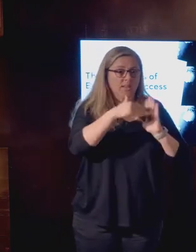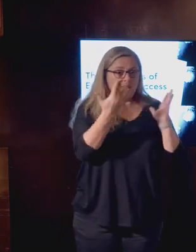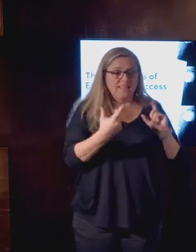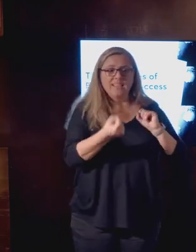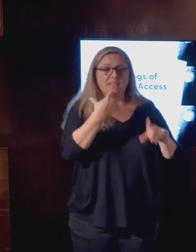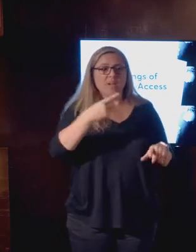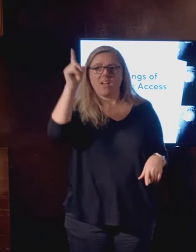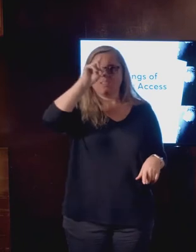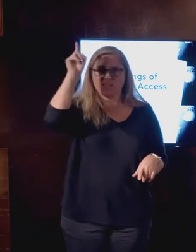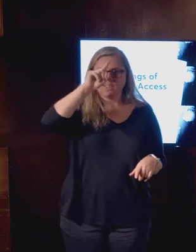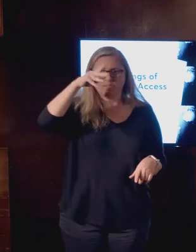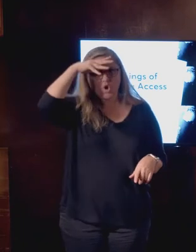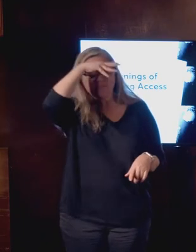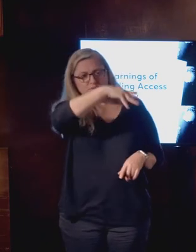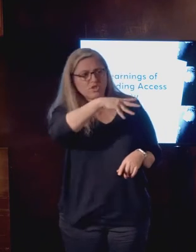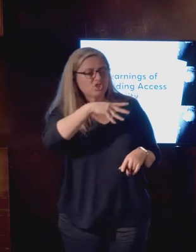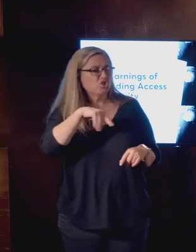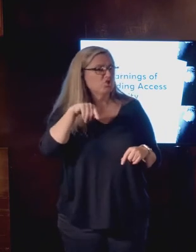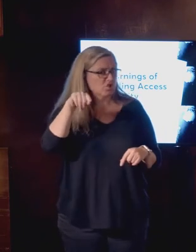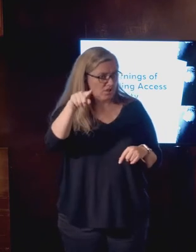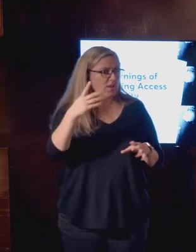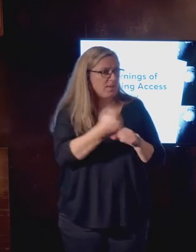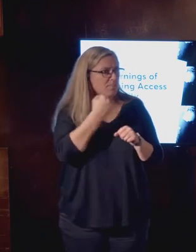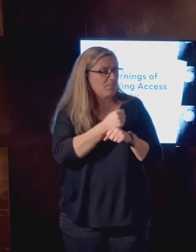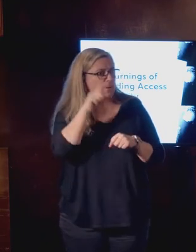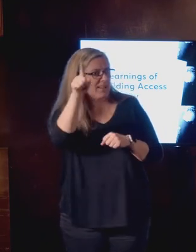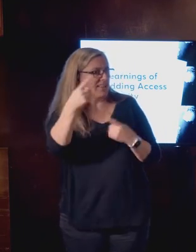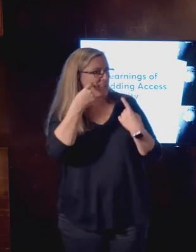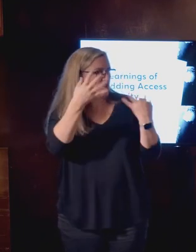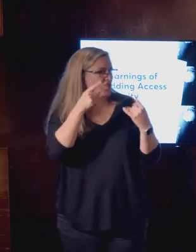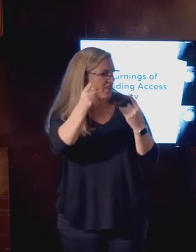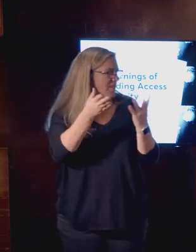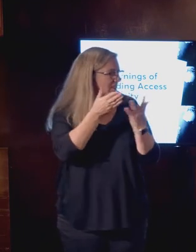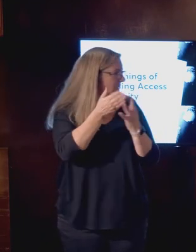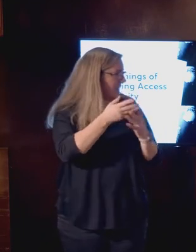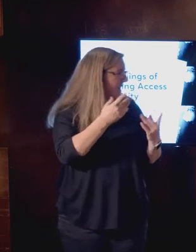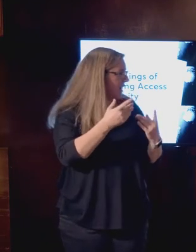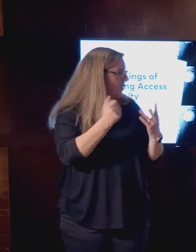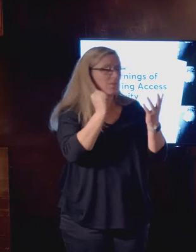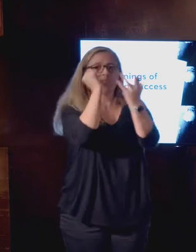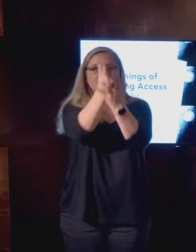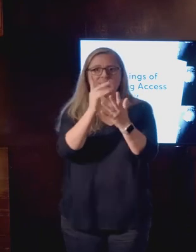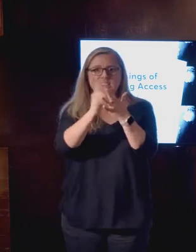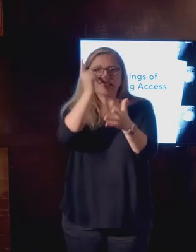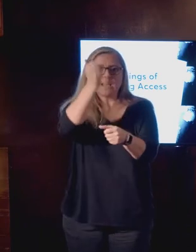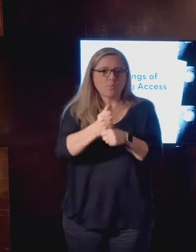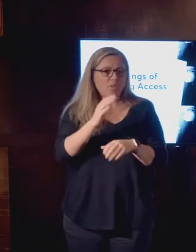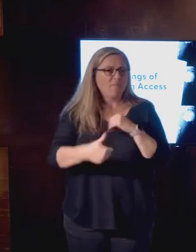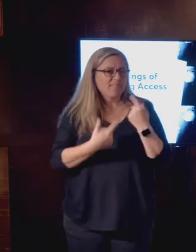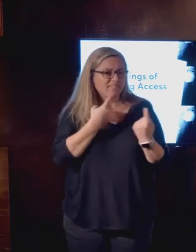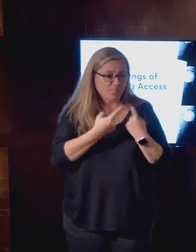today actually from a fringe artist who is looking at making their show accessible, and I will send them your example. Amazing. Of information.